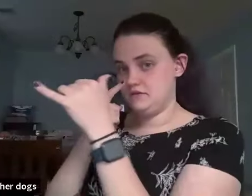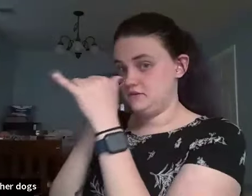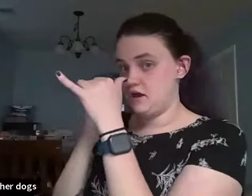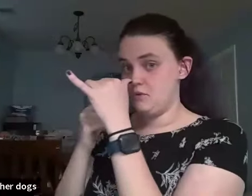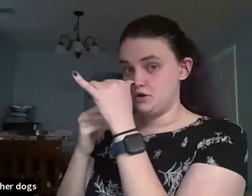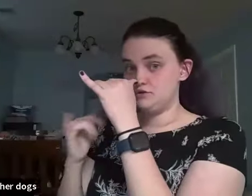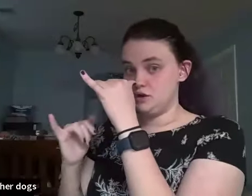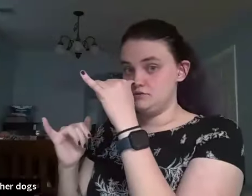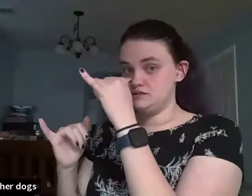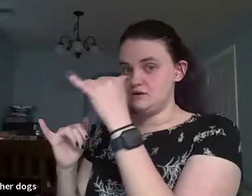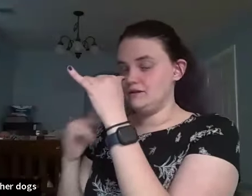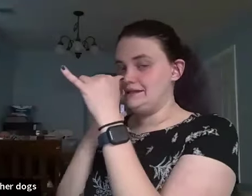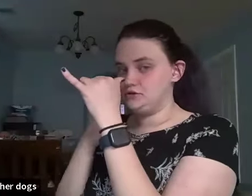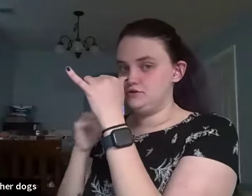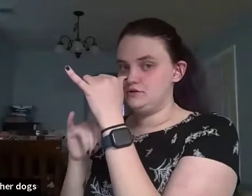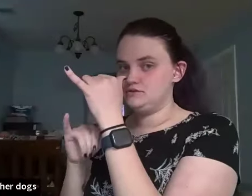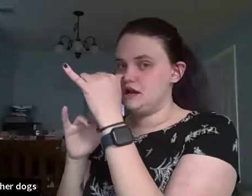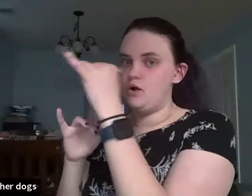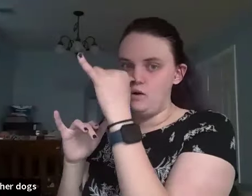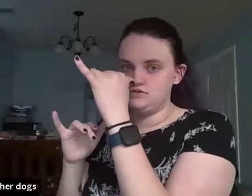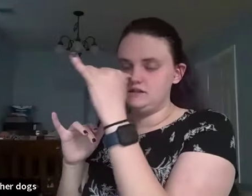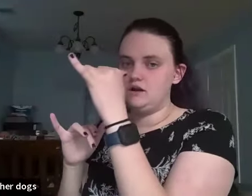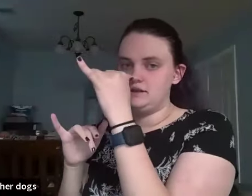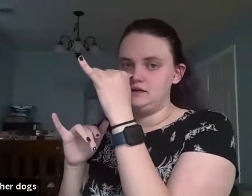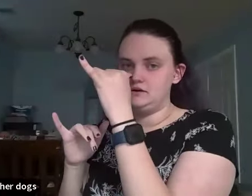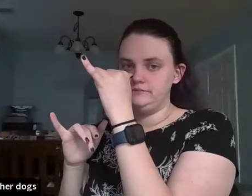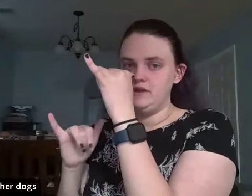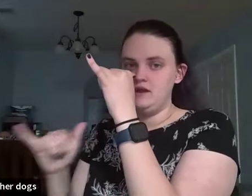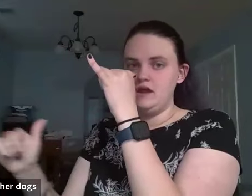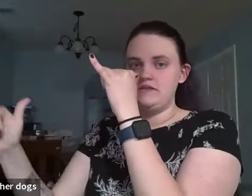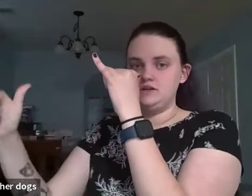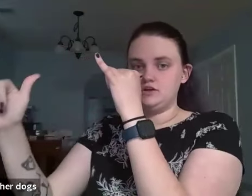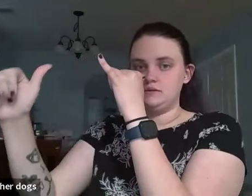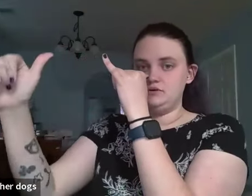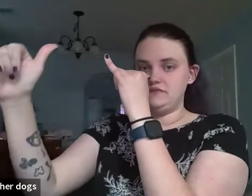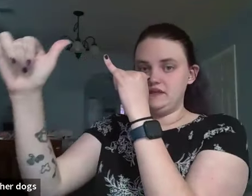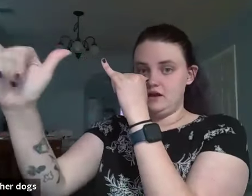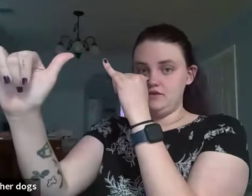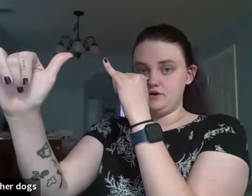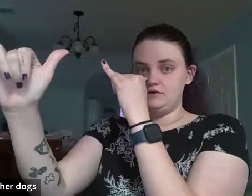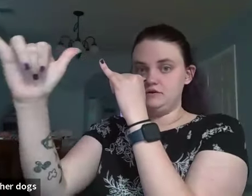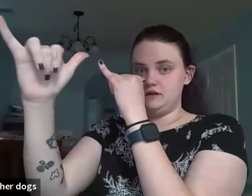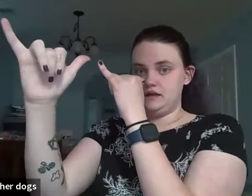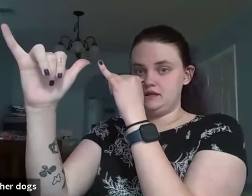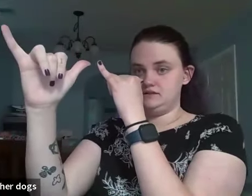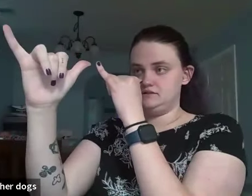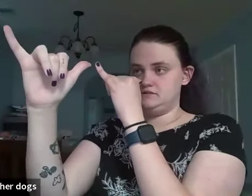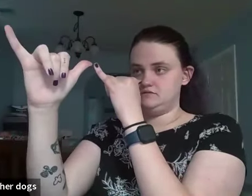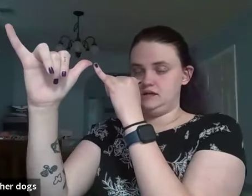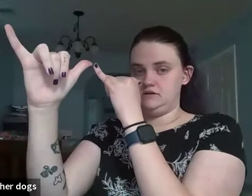the thumb on your nose, or like near your nose, not directly on it, but near. And then you're going to put the other hand right here